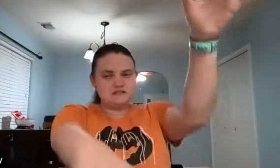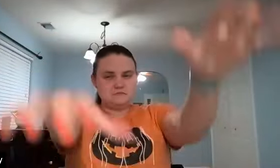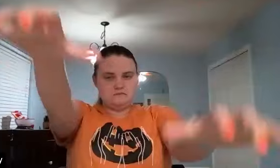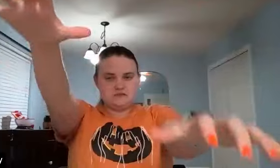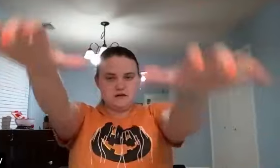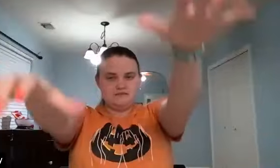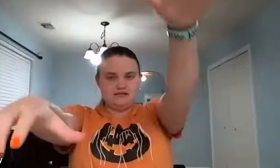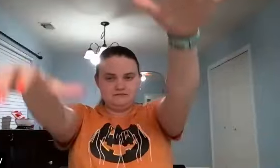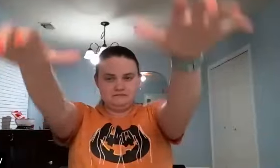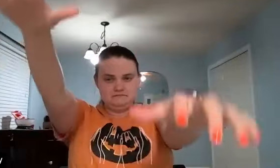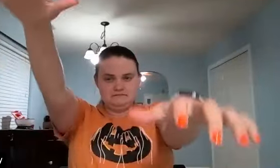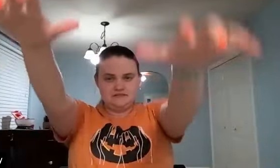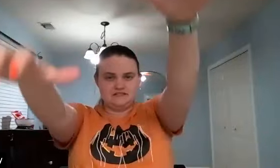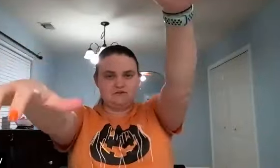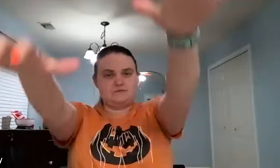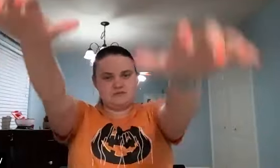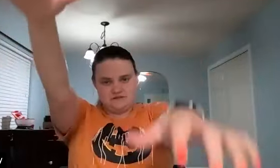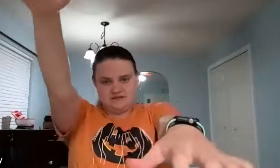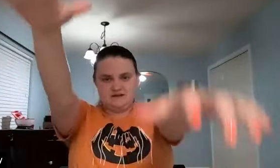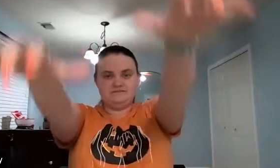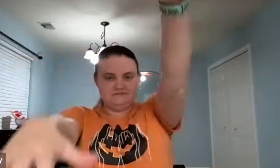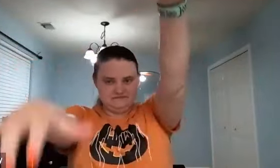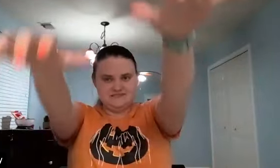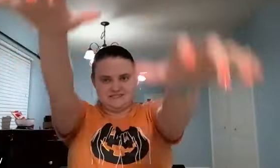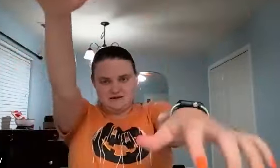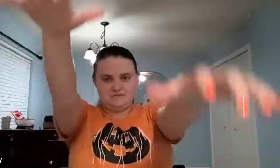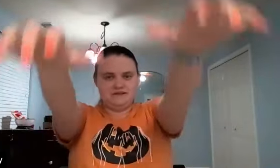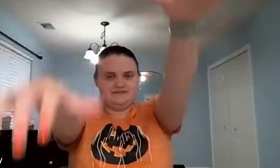your zombie as they do arms up and down. Zombie.